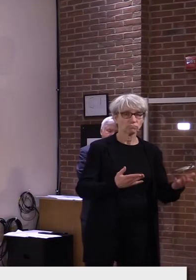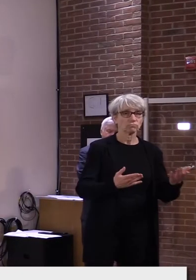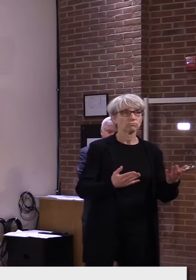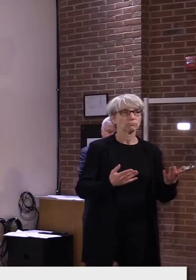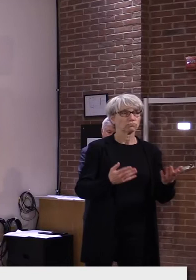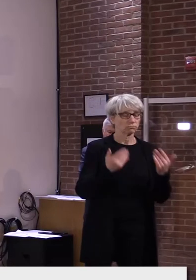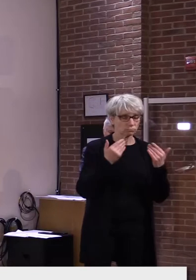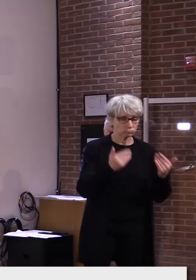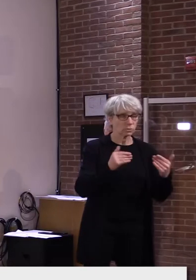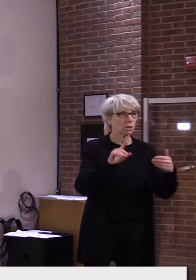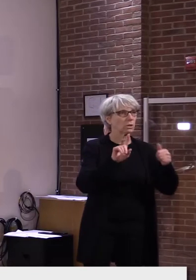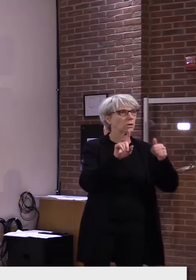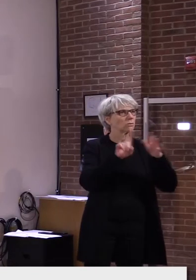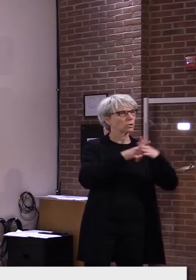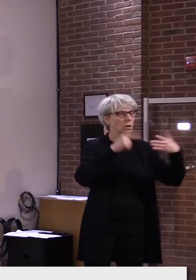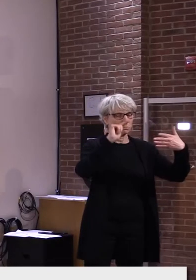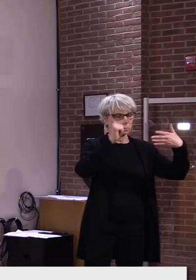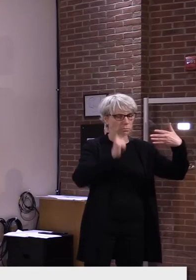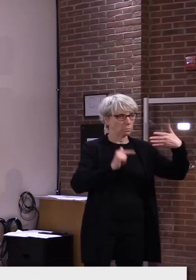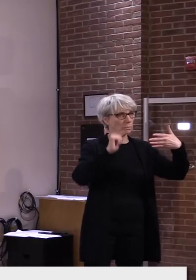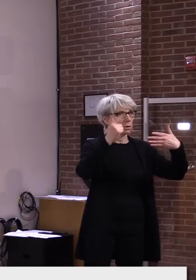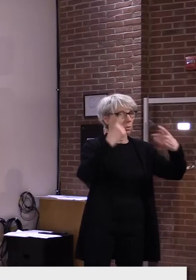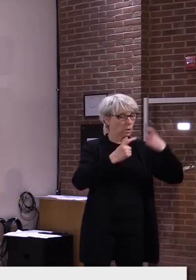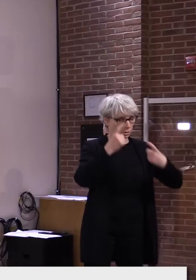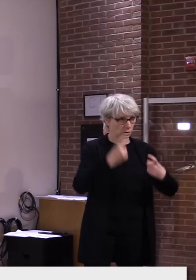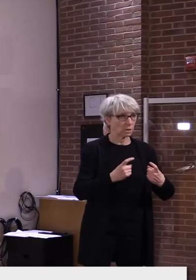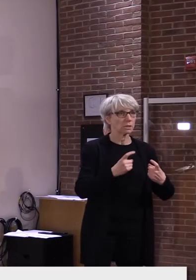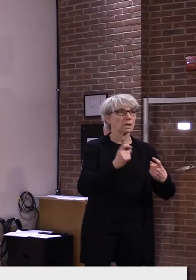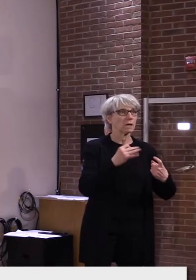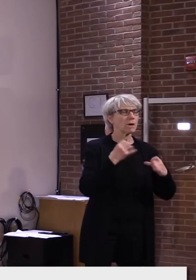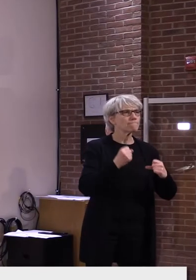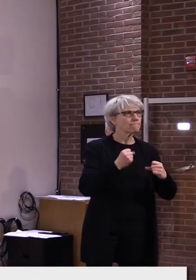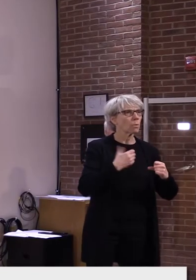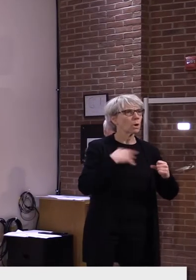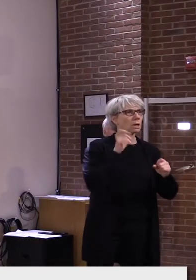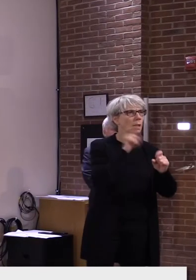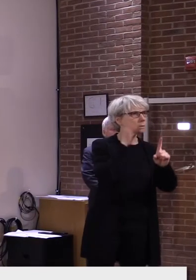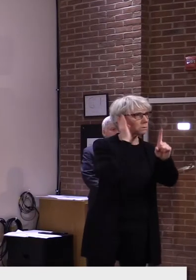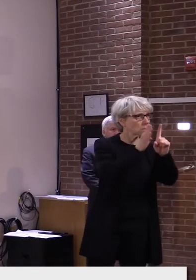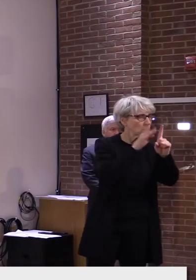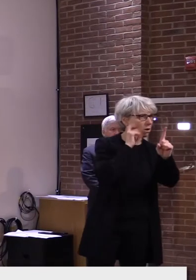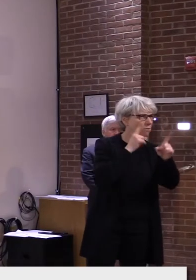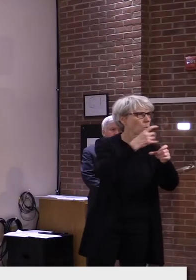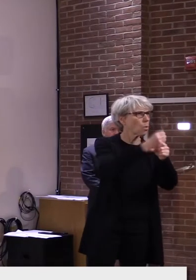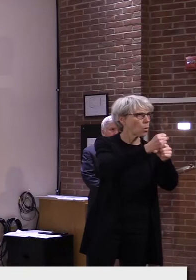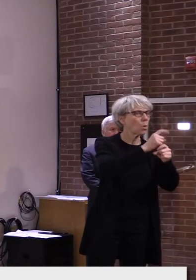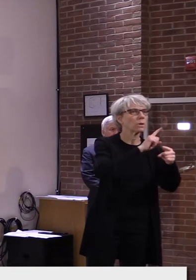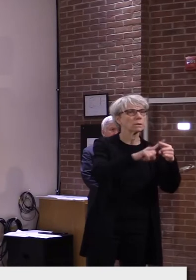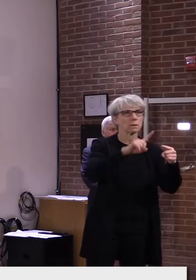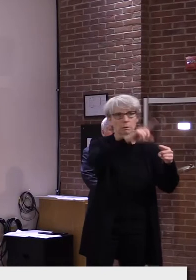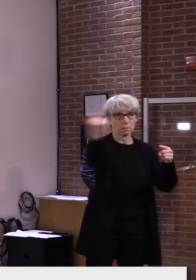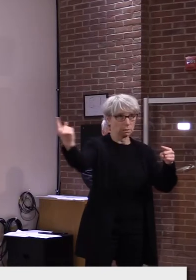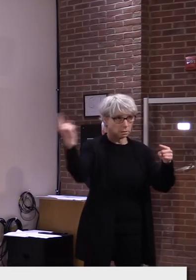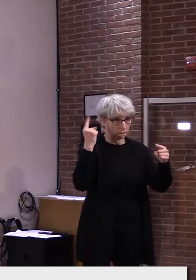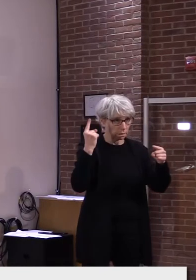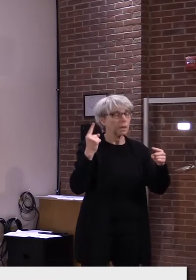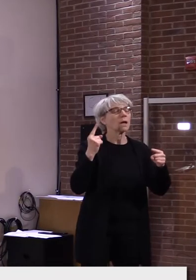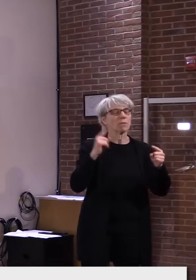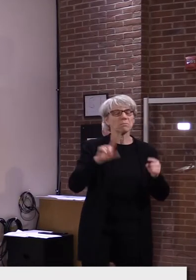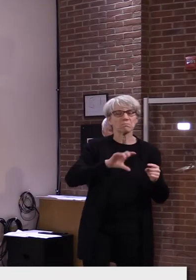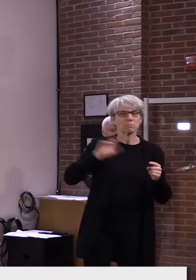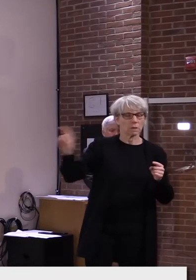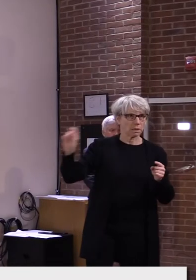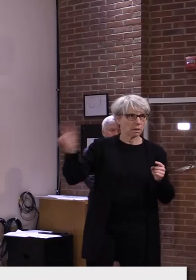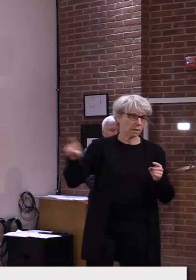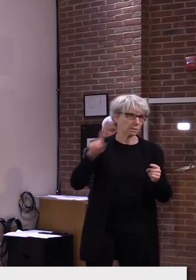the White House call, just let me know and we can come back to you. We'll start with Calvin. Thanks, Dr. Lee. So I guess